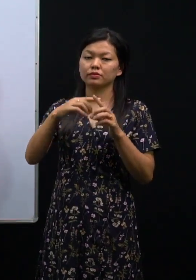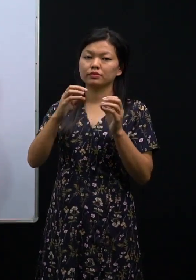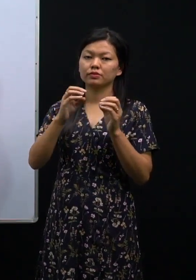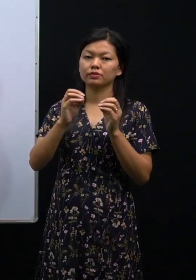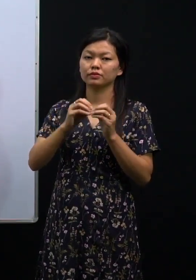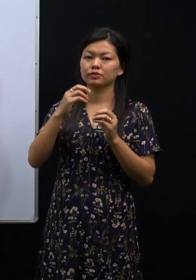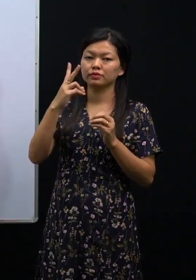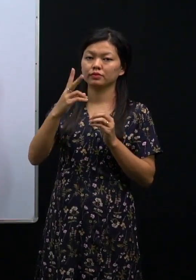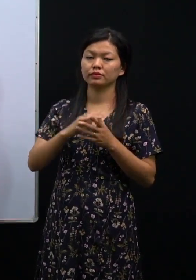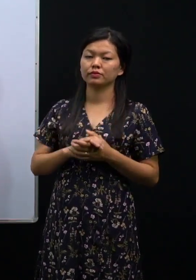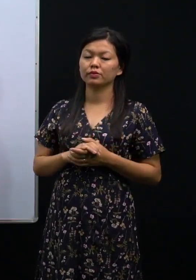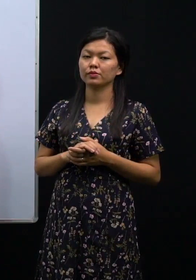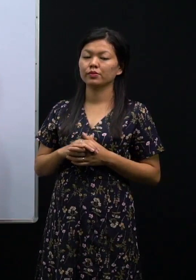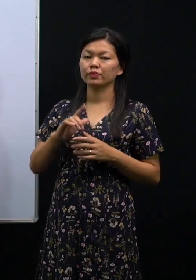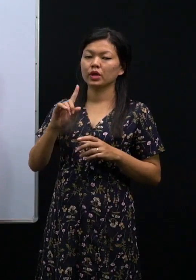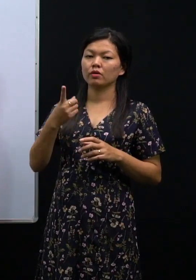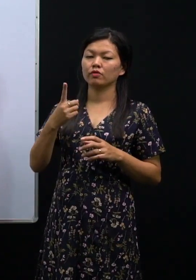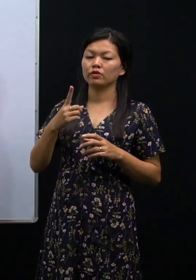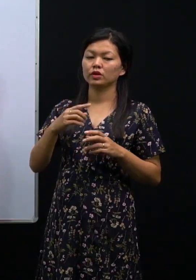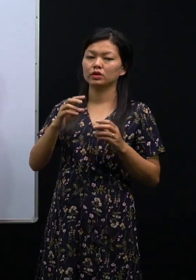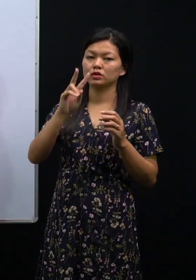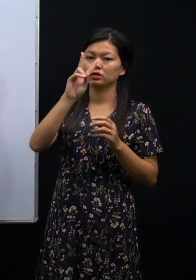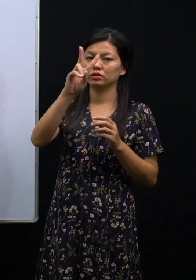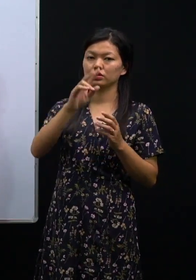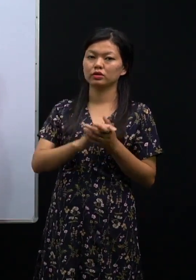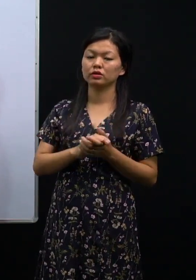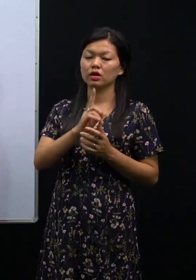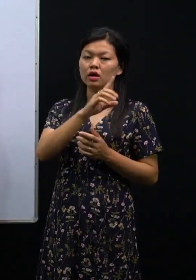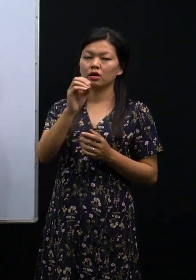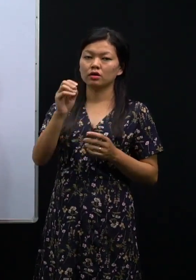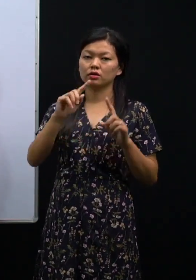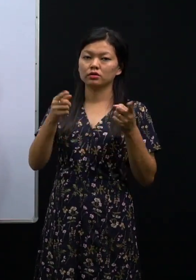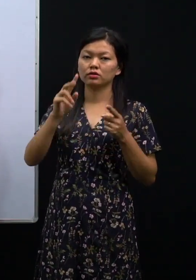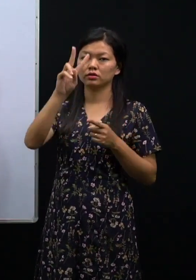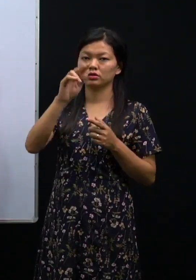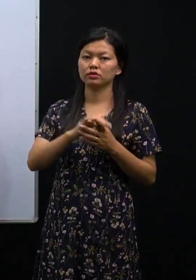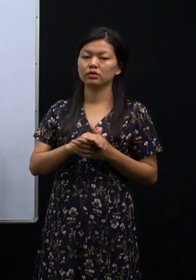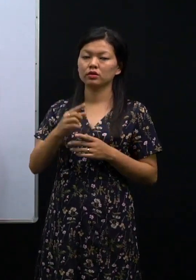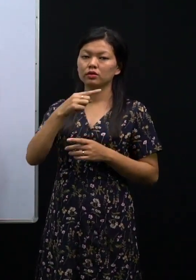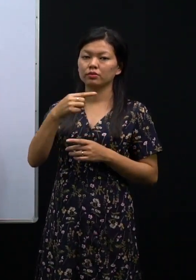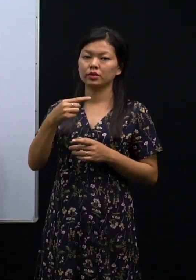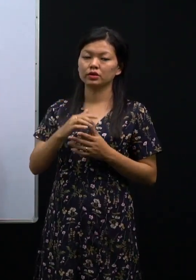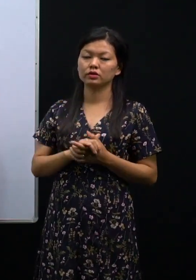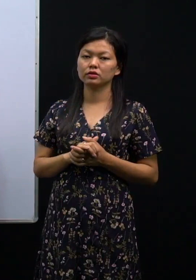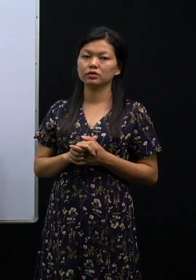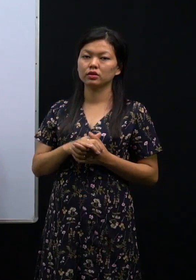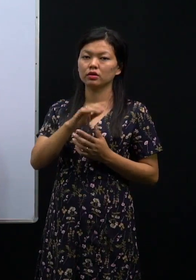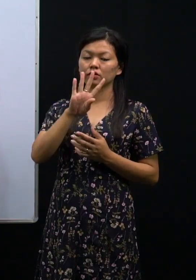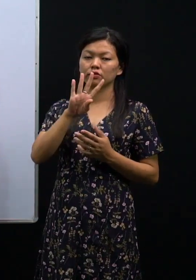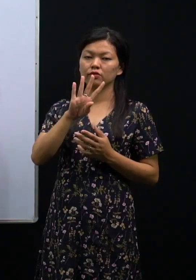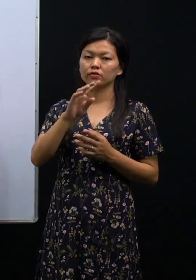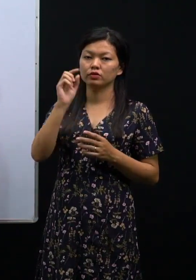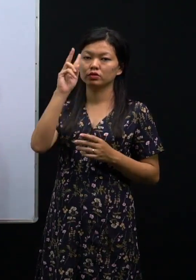square. What is A square? First term square. First term square is 100 square. Minus second term square means